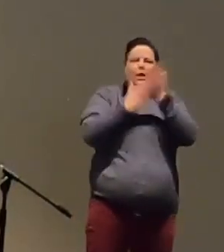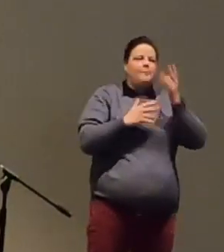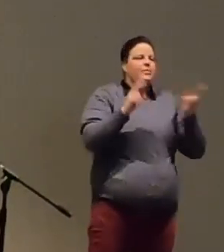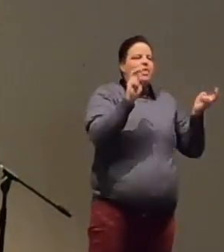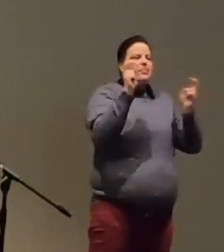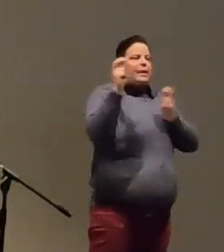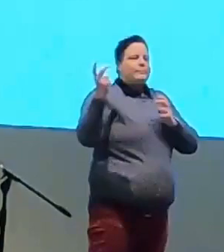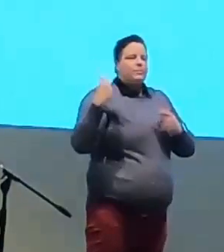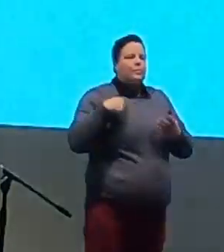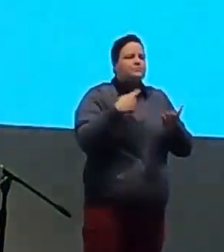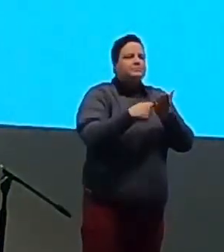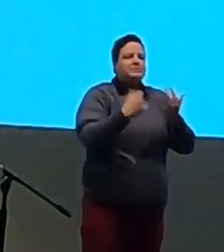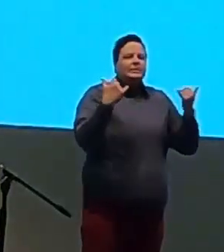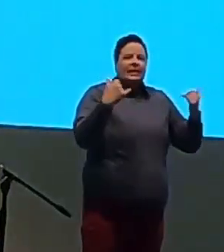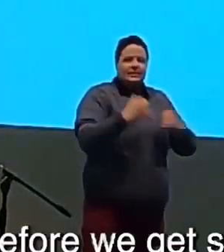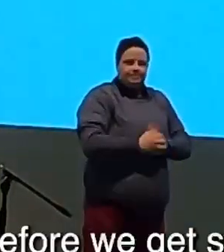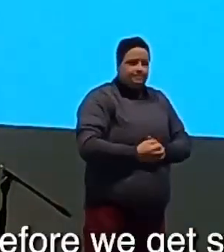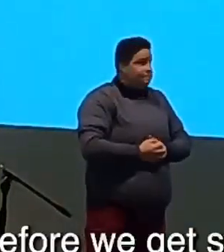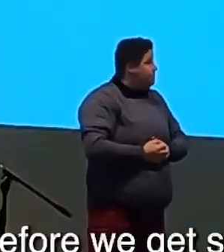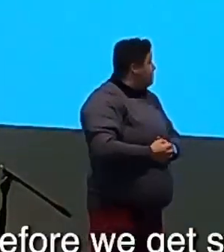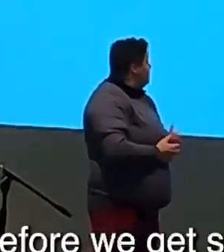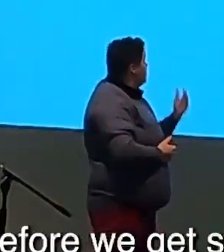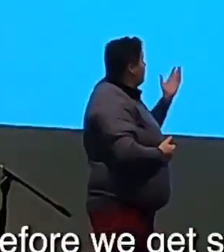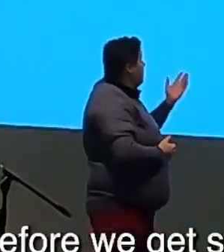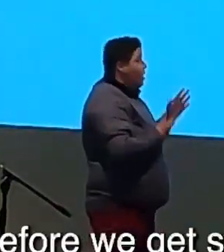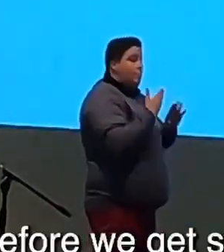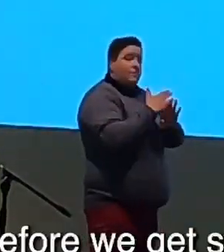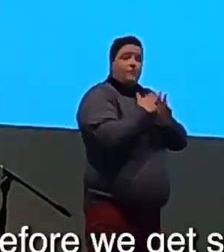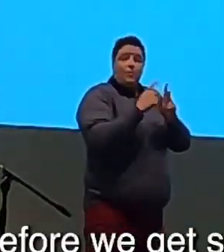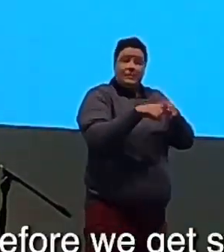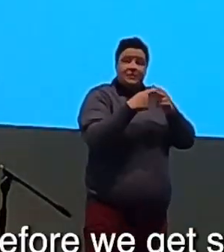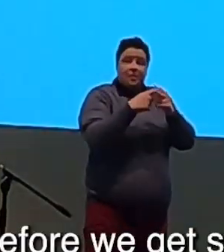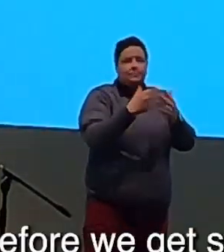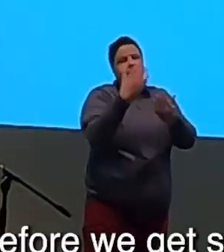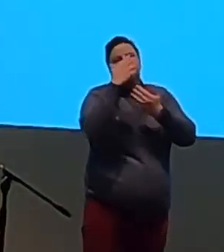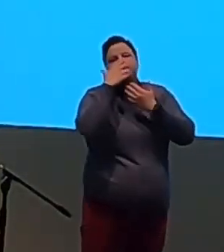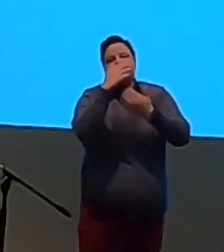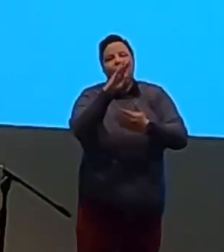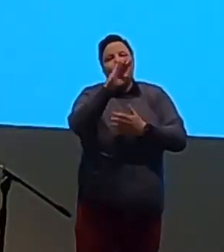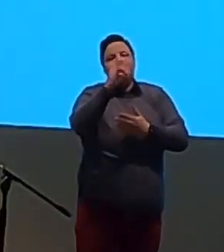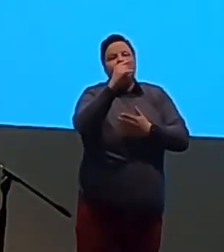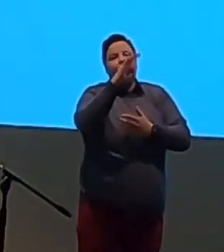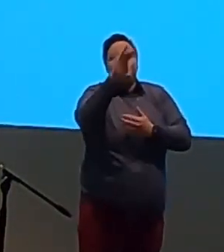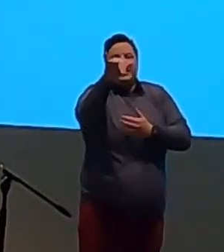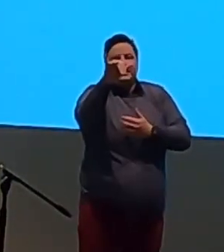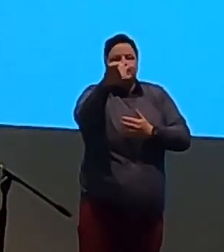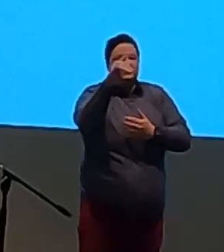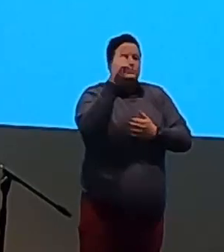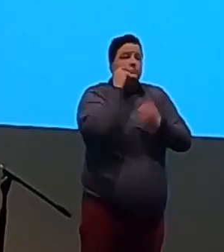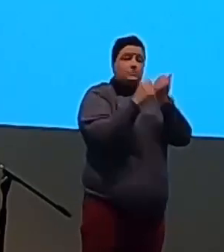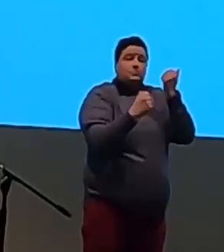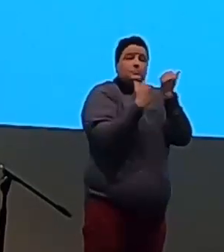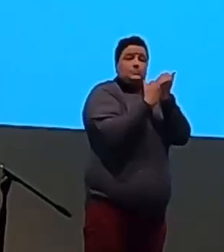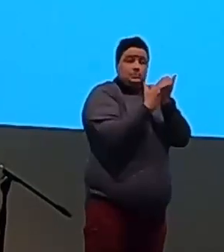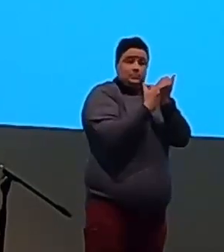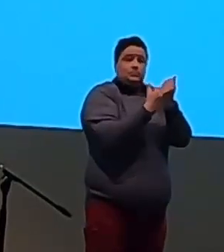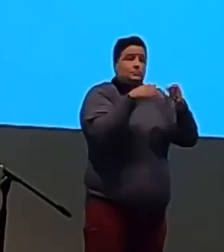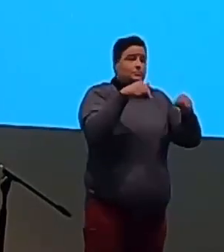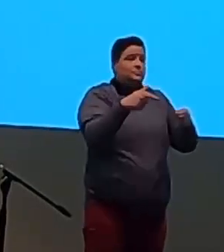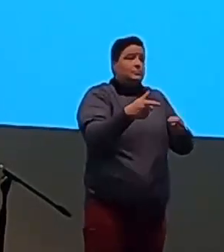I'll be talking about. Before we get started, I want to thank Big B Coffee for sponsoring this series of